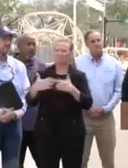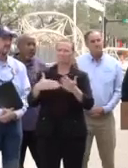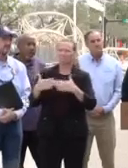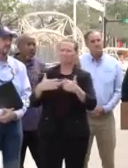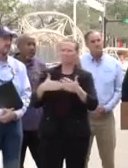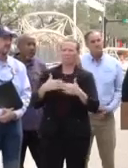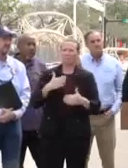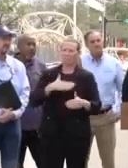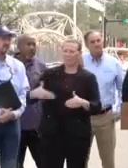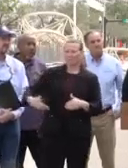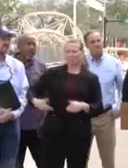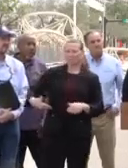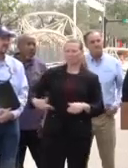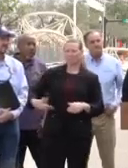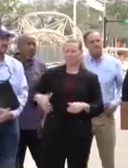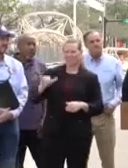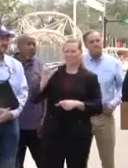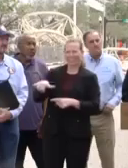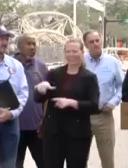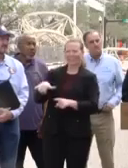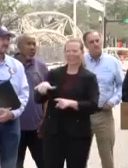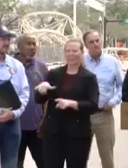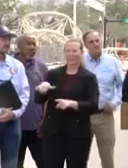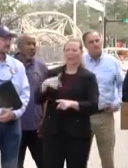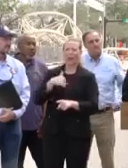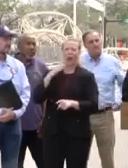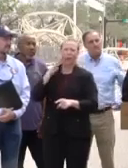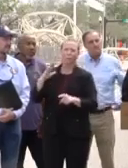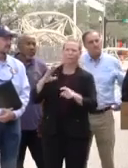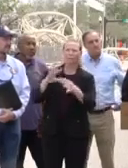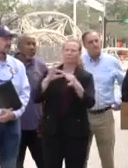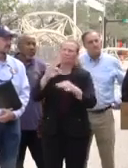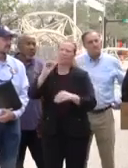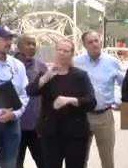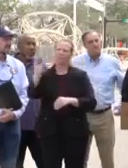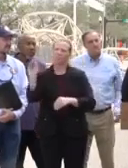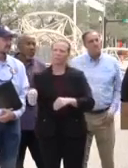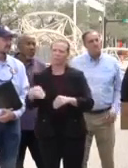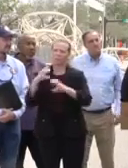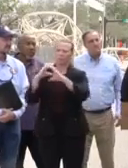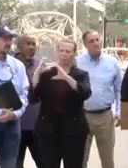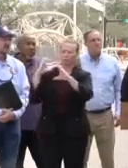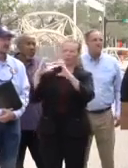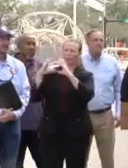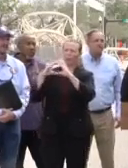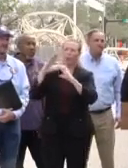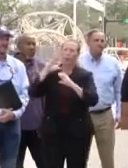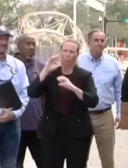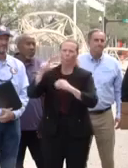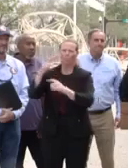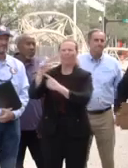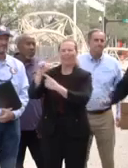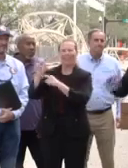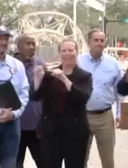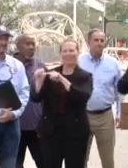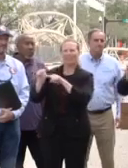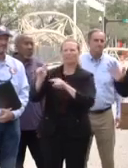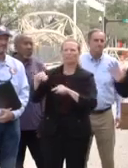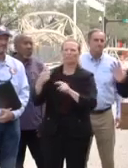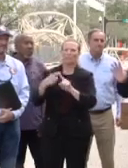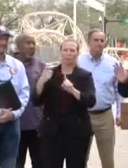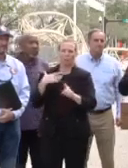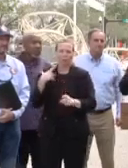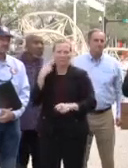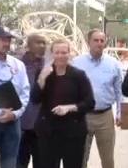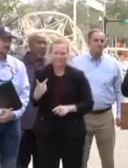sense is that I would say 90% of the trailers that are going to be needed are going to be Helene. Just from what I've seen, just